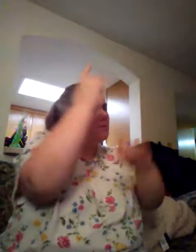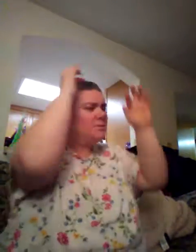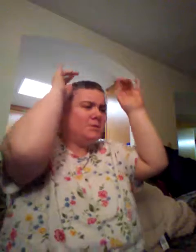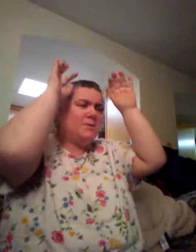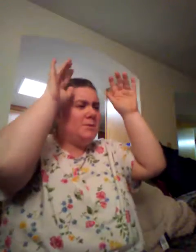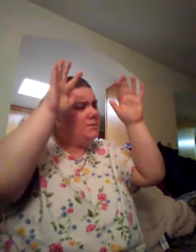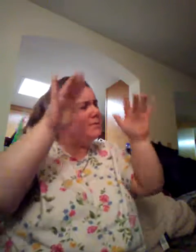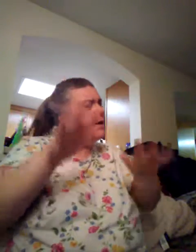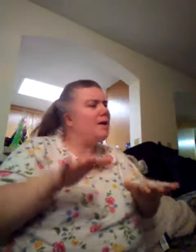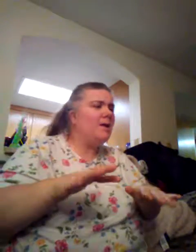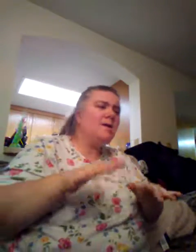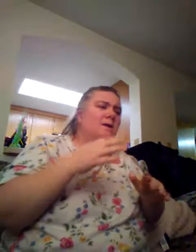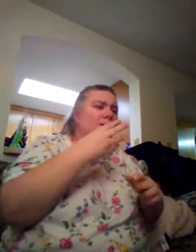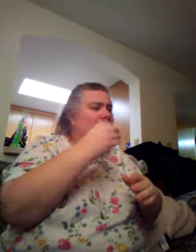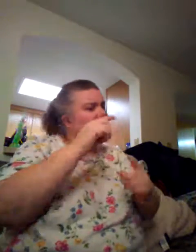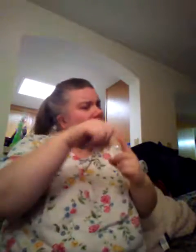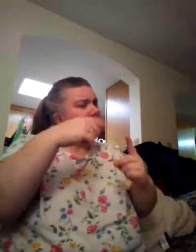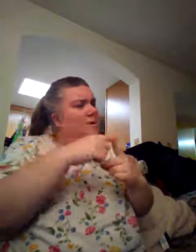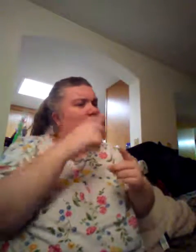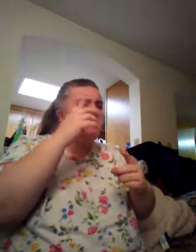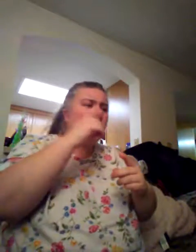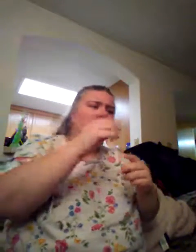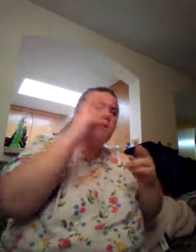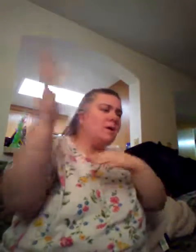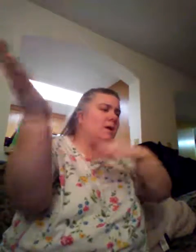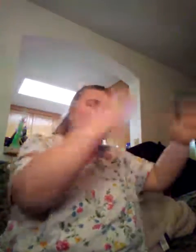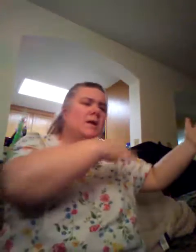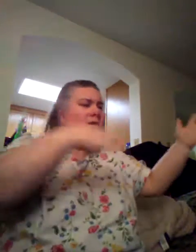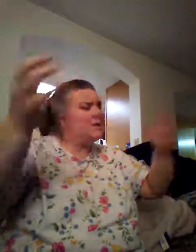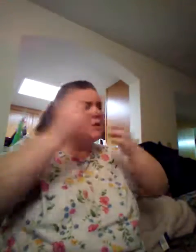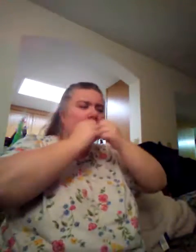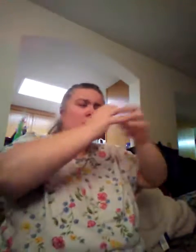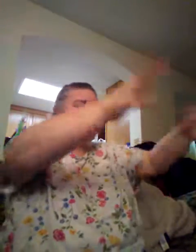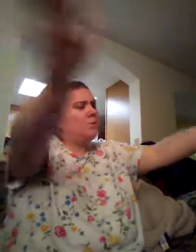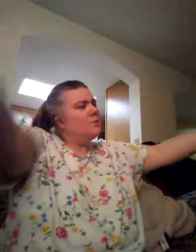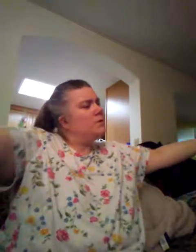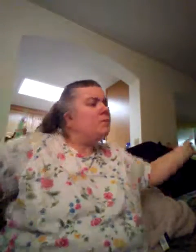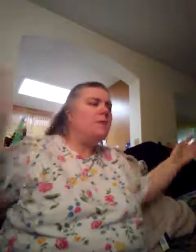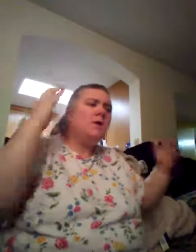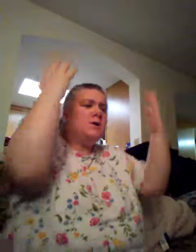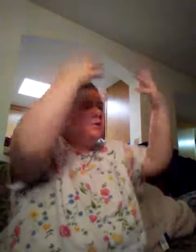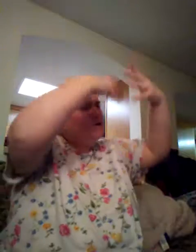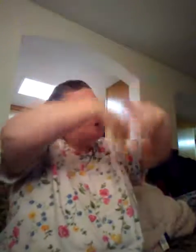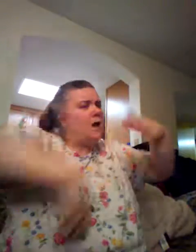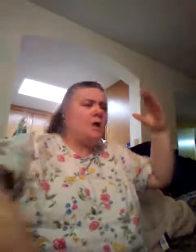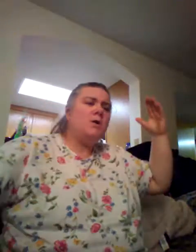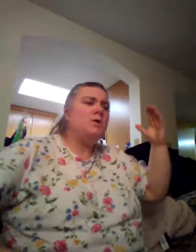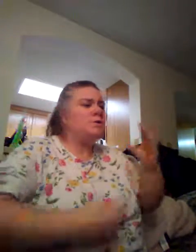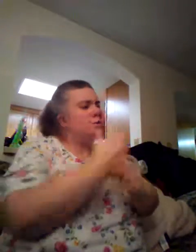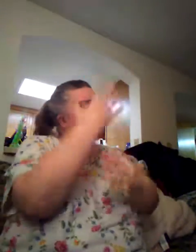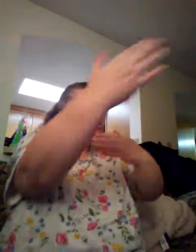through the rain. And when the rain blows. As shadows grow